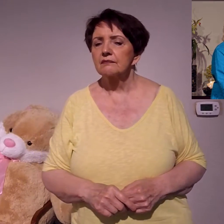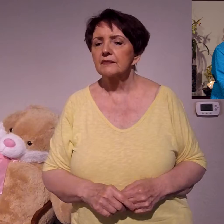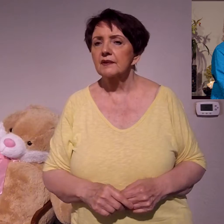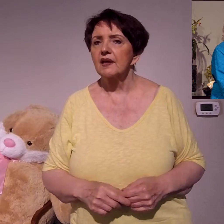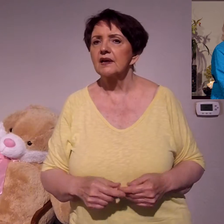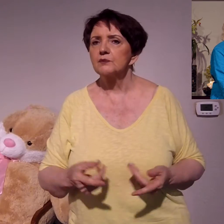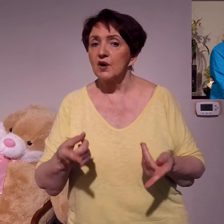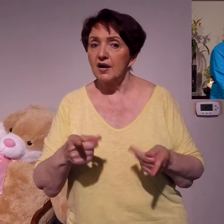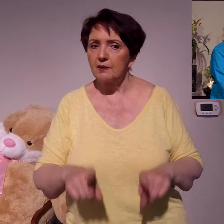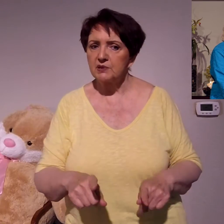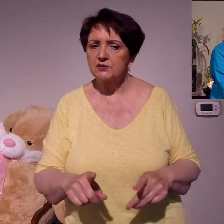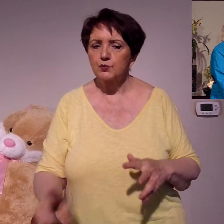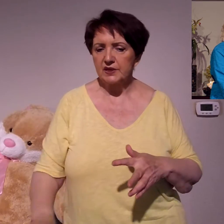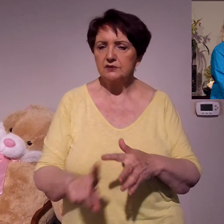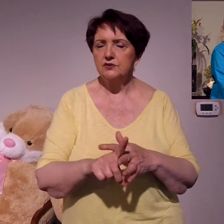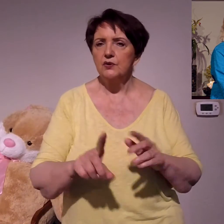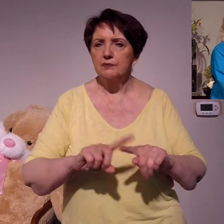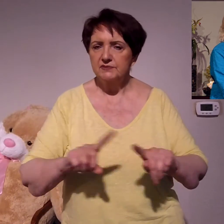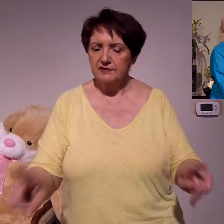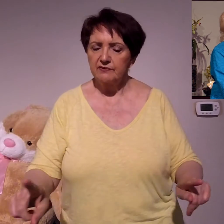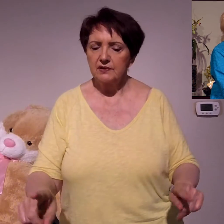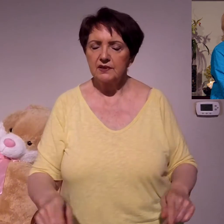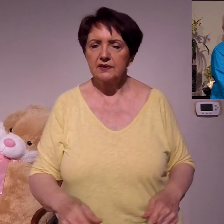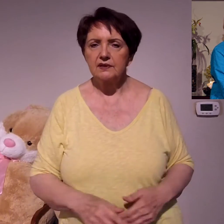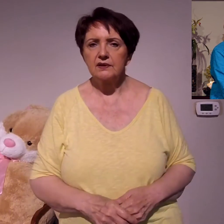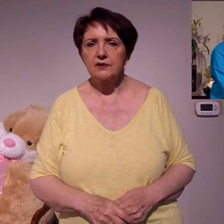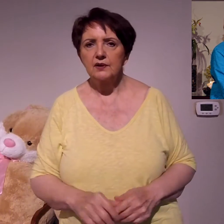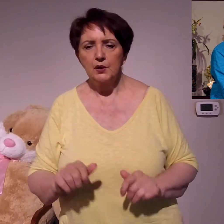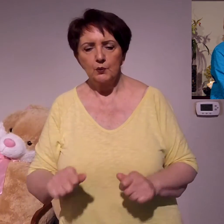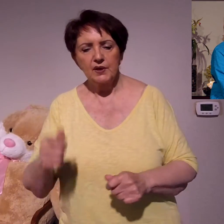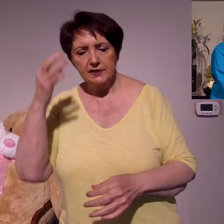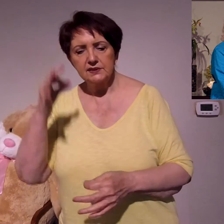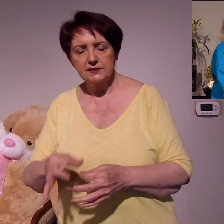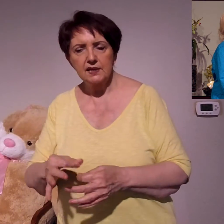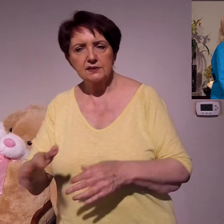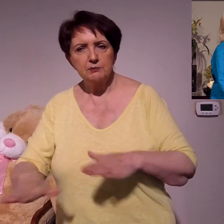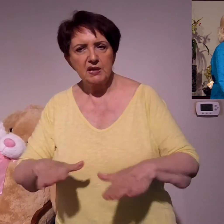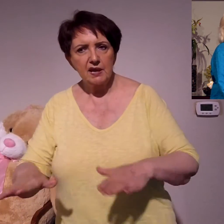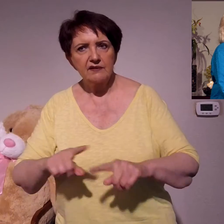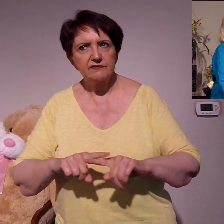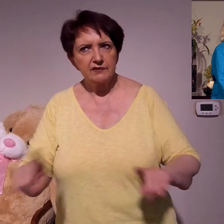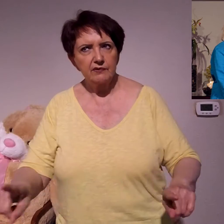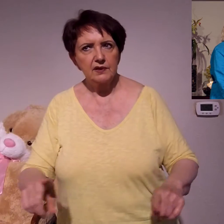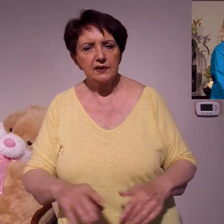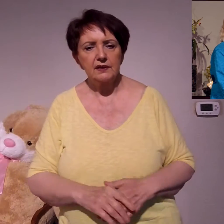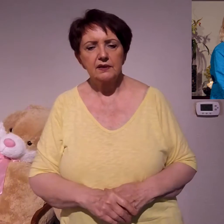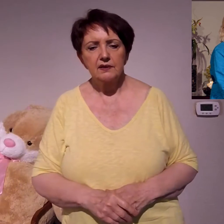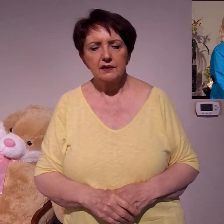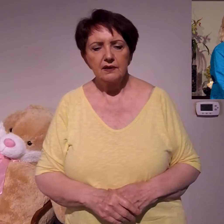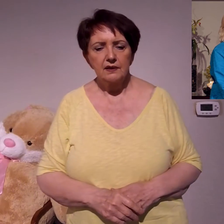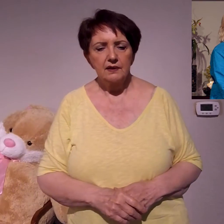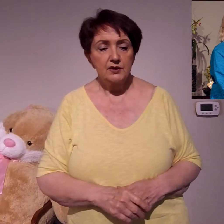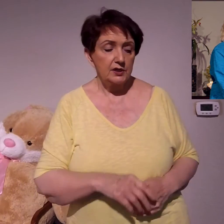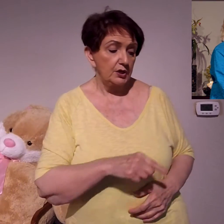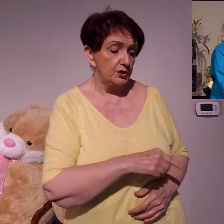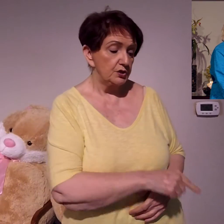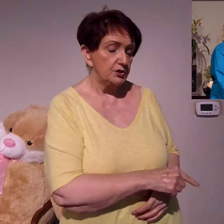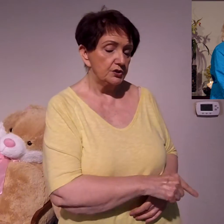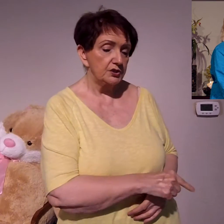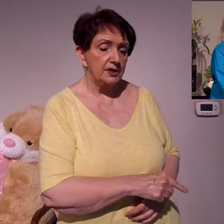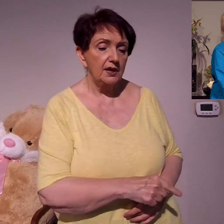We get to decide to say something different, behave differently. Quite frankly, Karen does actually have to learn how to